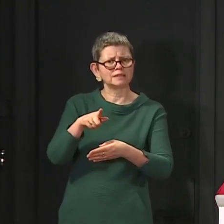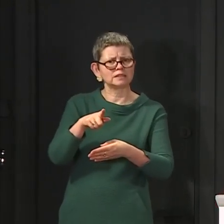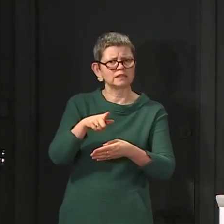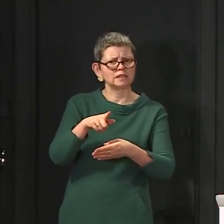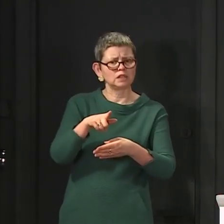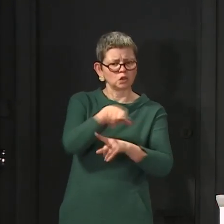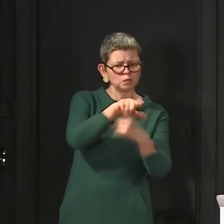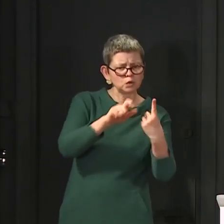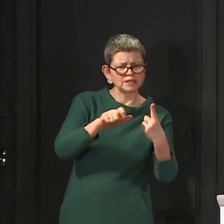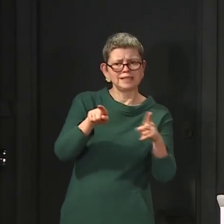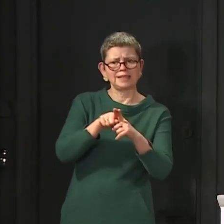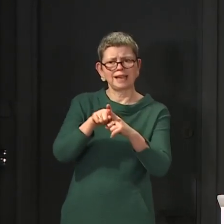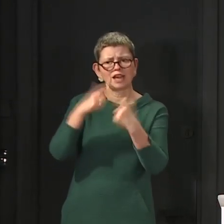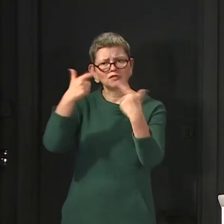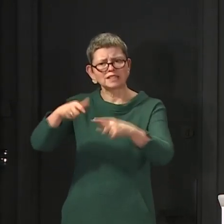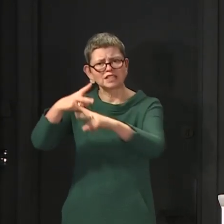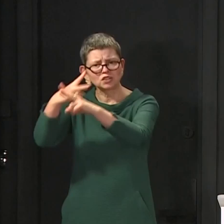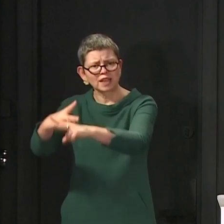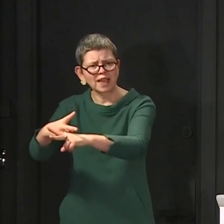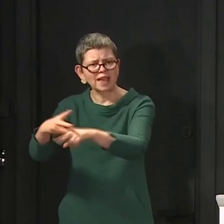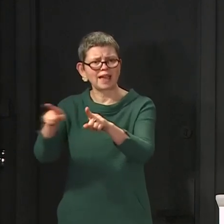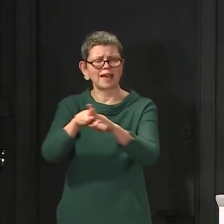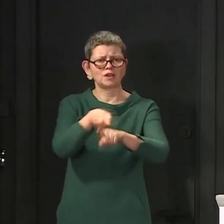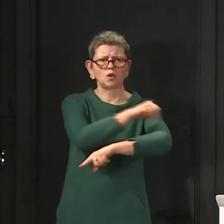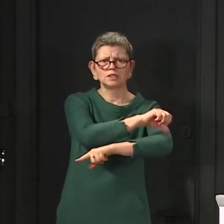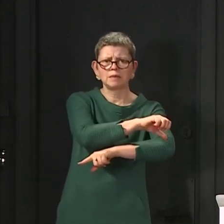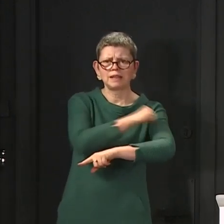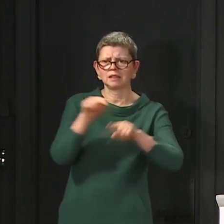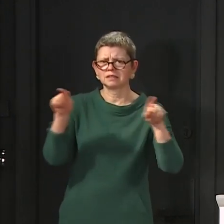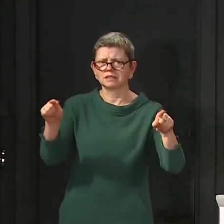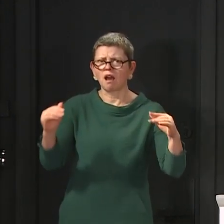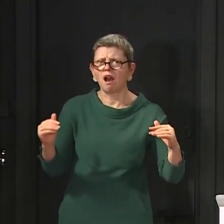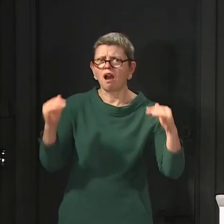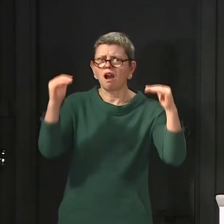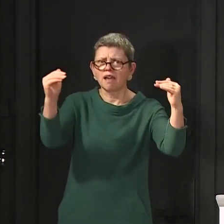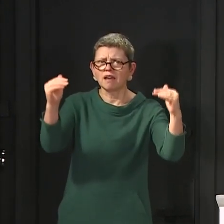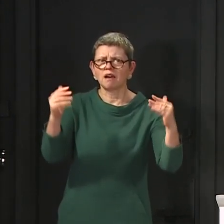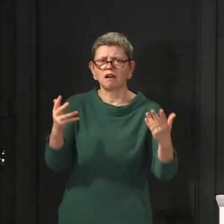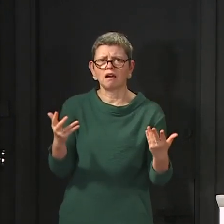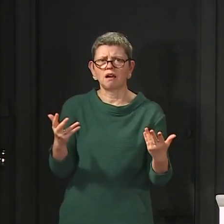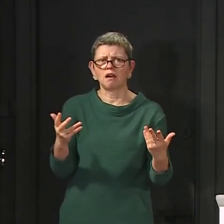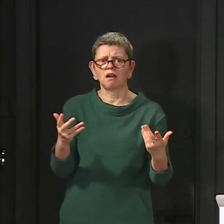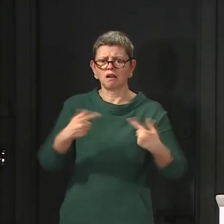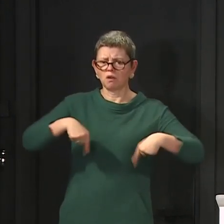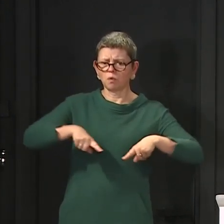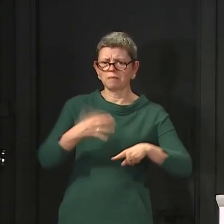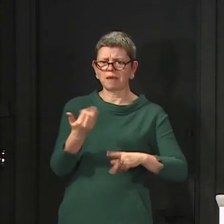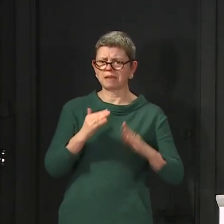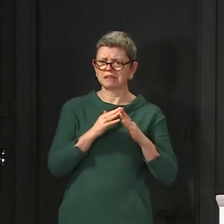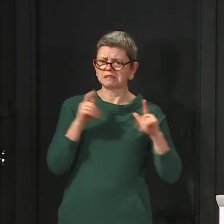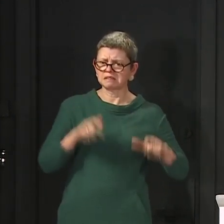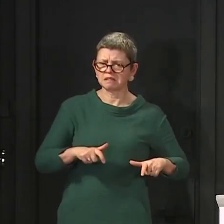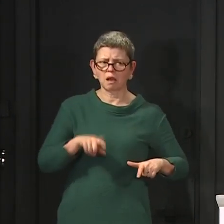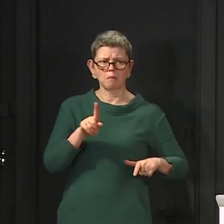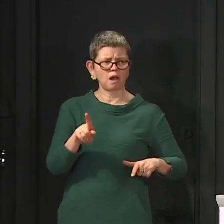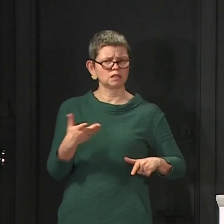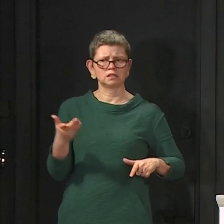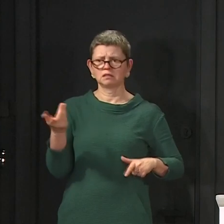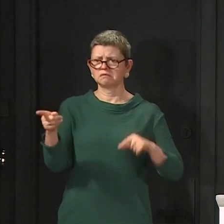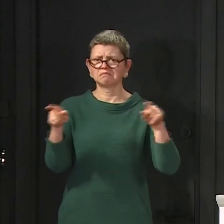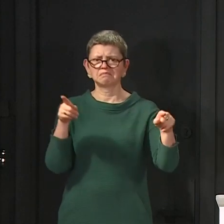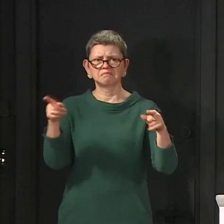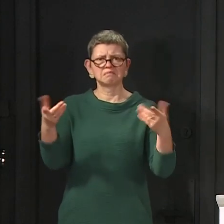far higher in care homes and hospitals, how can you assure the public that we're not being kept indoors due to an inappropriate